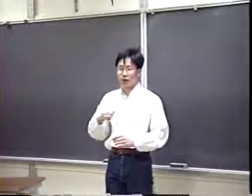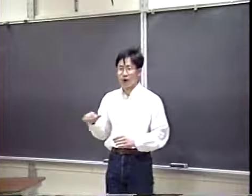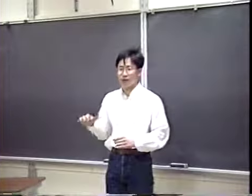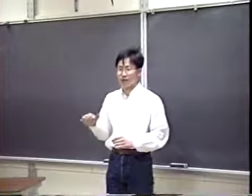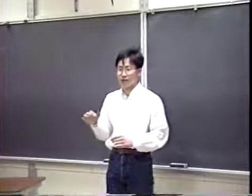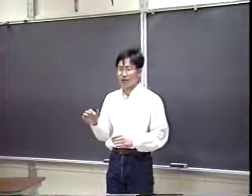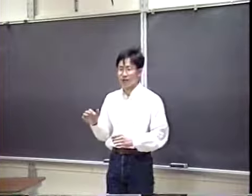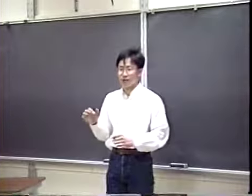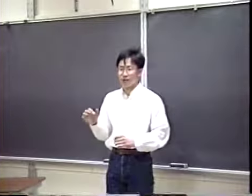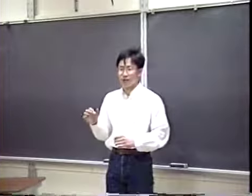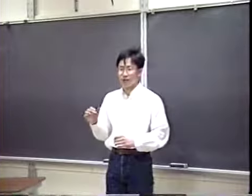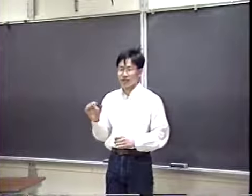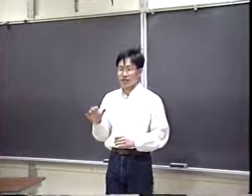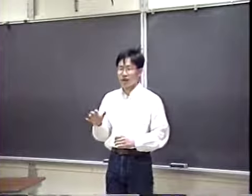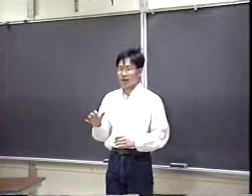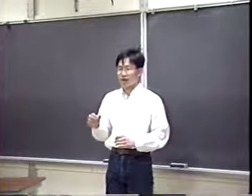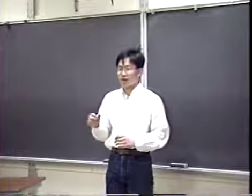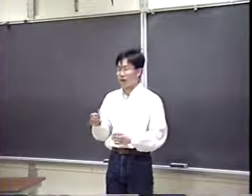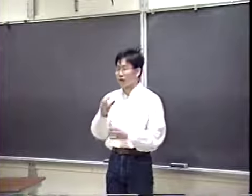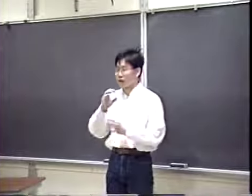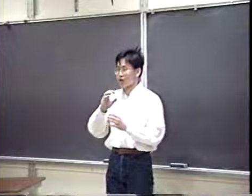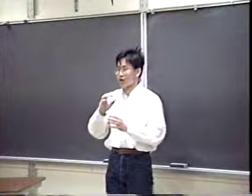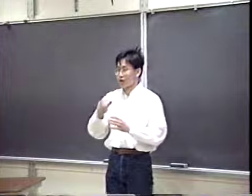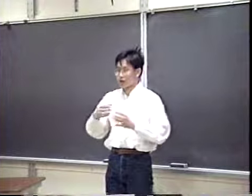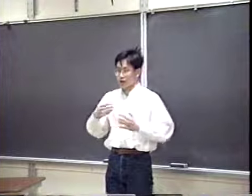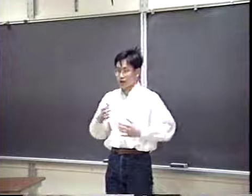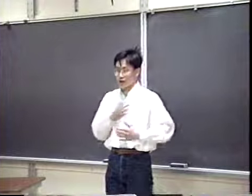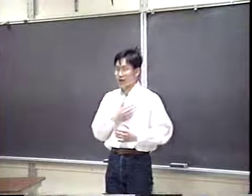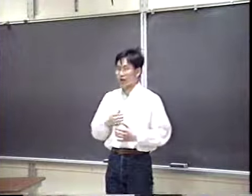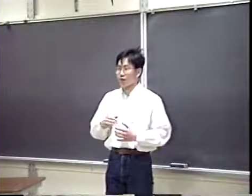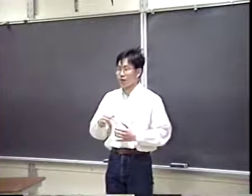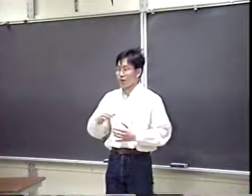boy say that his mother need to eat the fish, then his mother will become